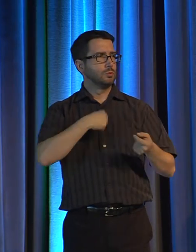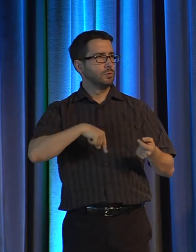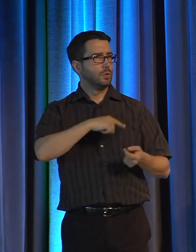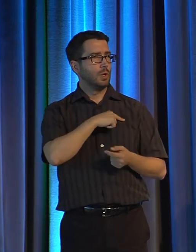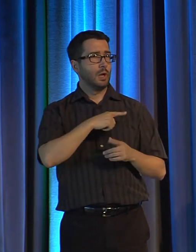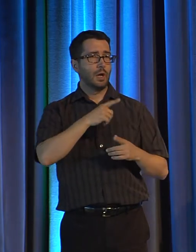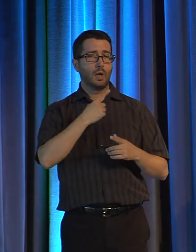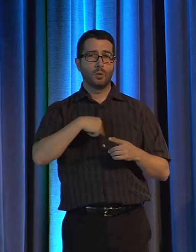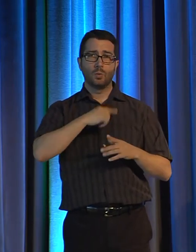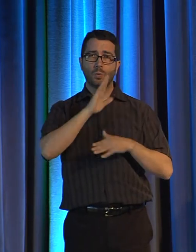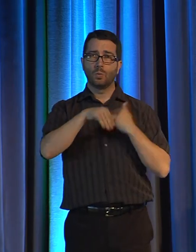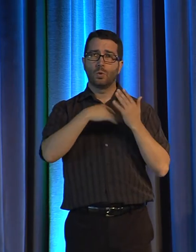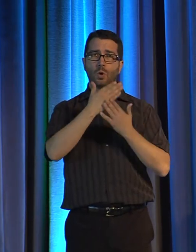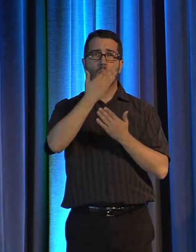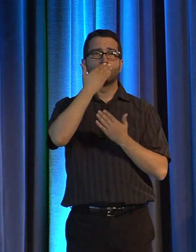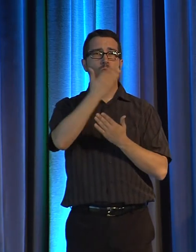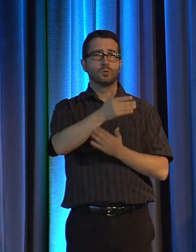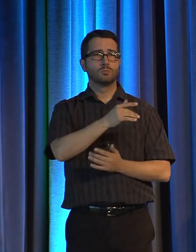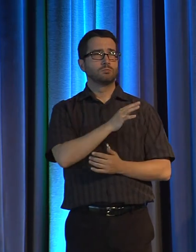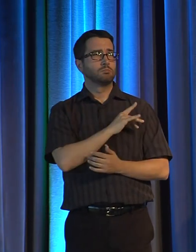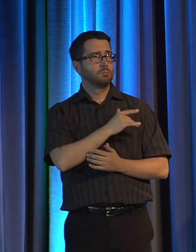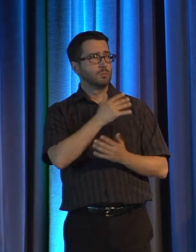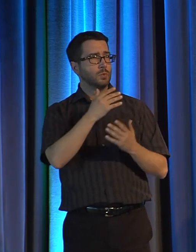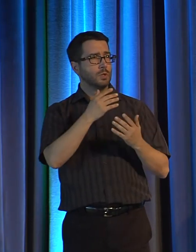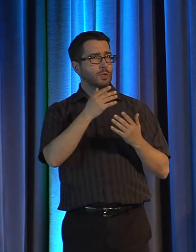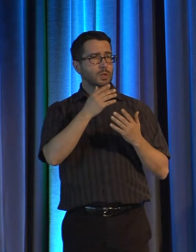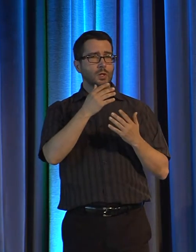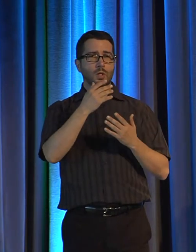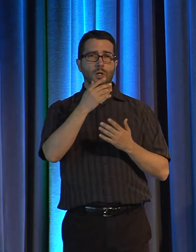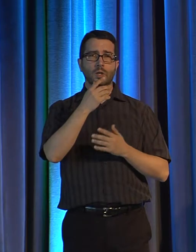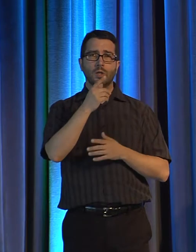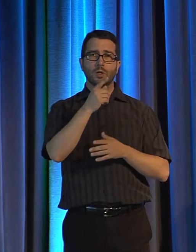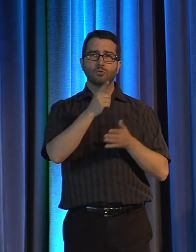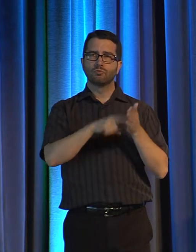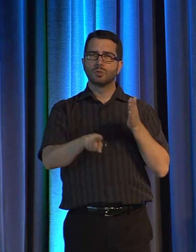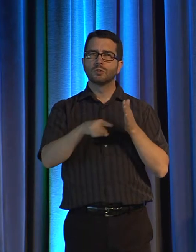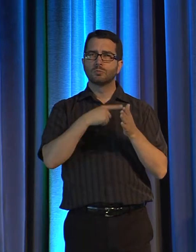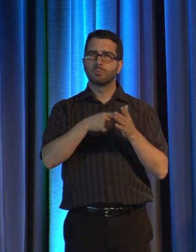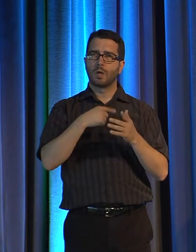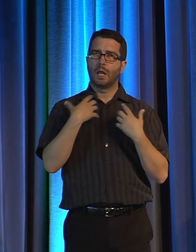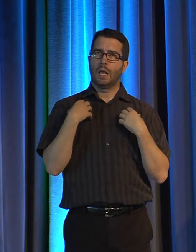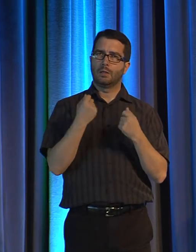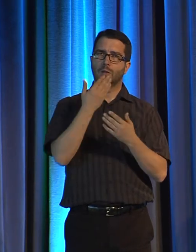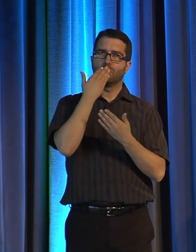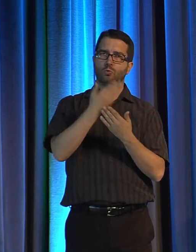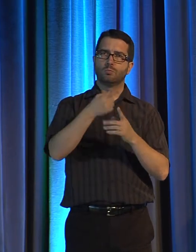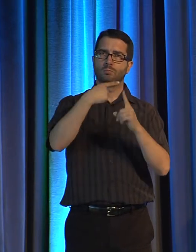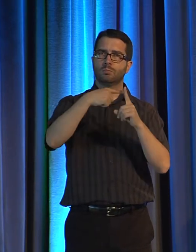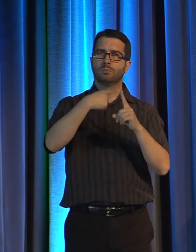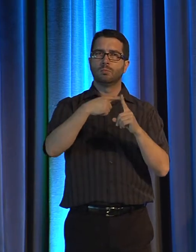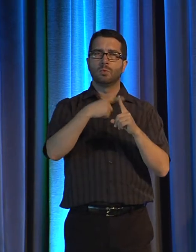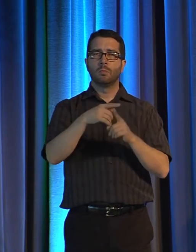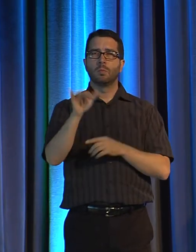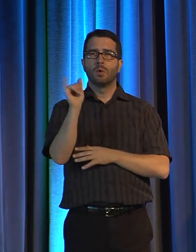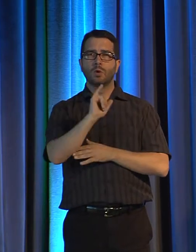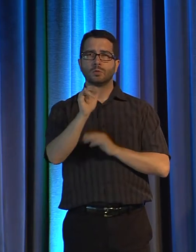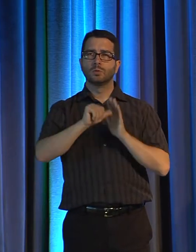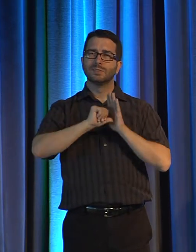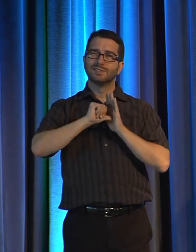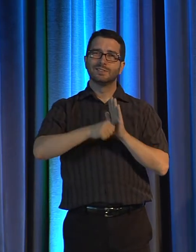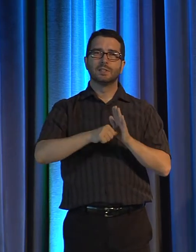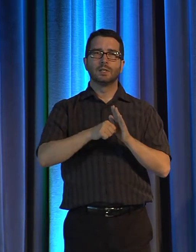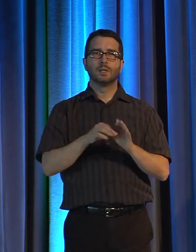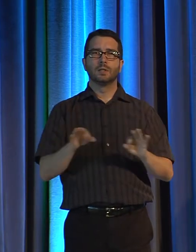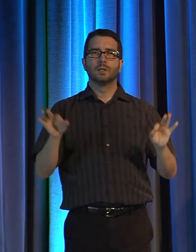forward constructive, informed, and insightful criticism, and for shining a light also on